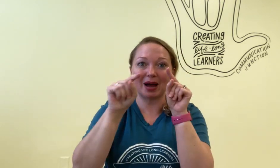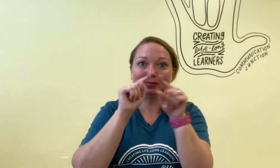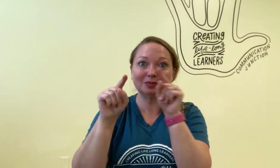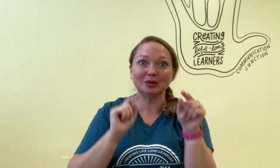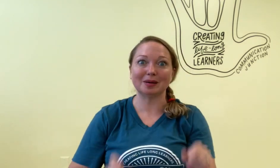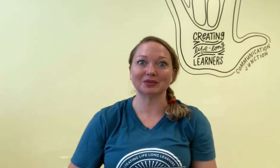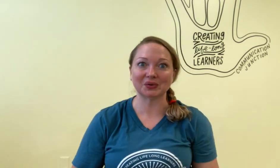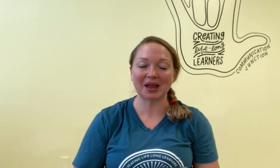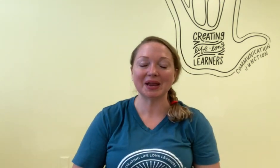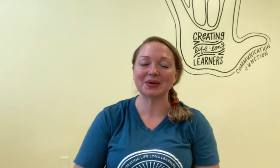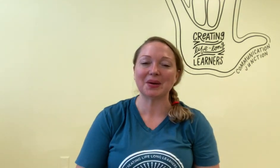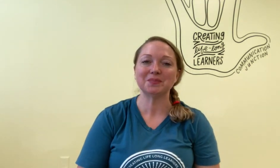some more bubbles, okay? Here we go.